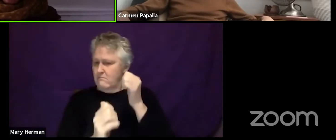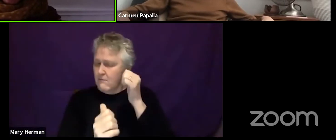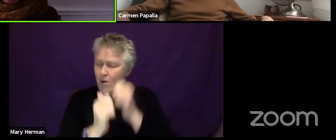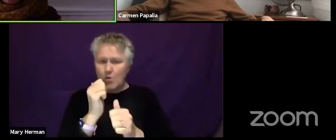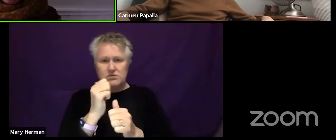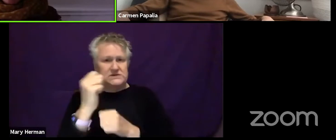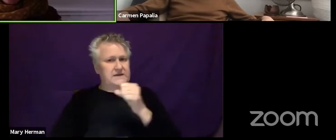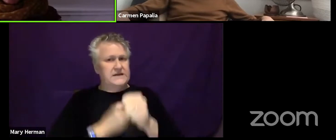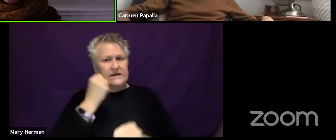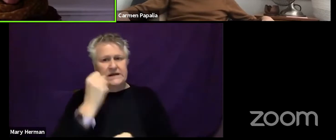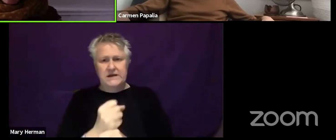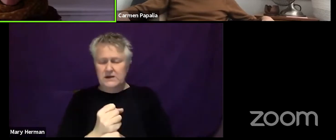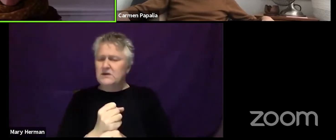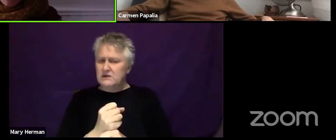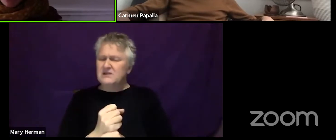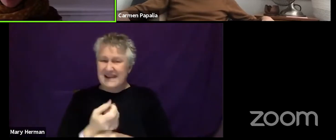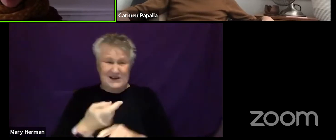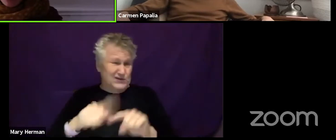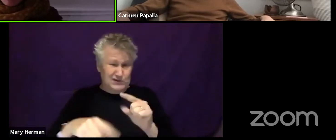was pretty intense. But